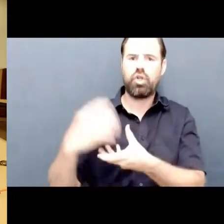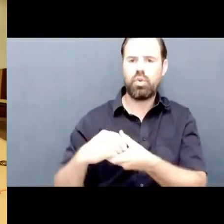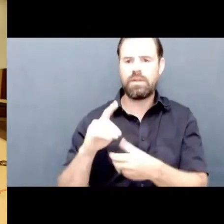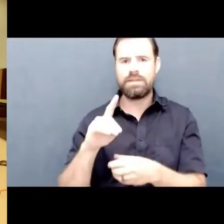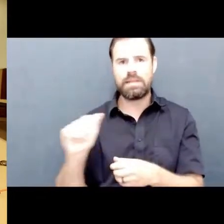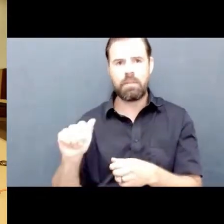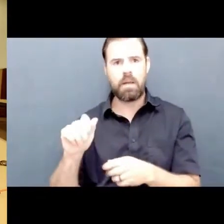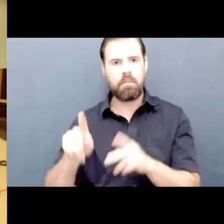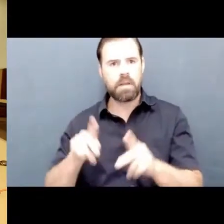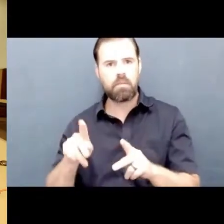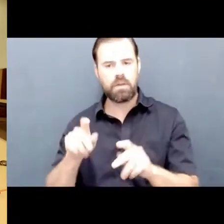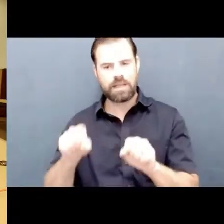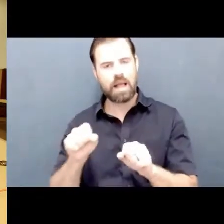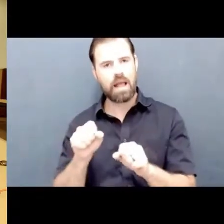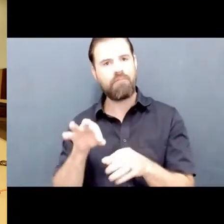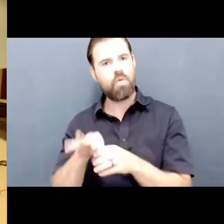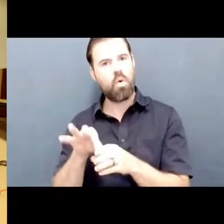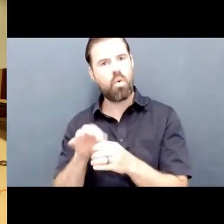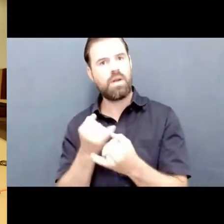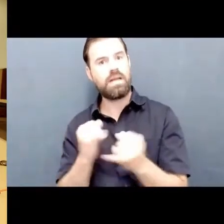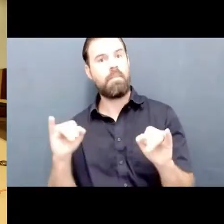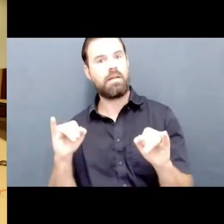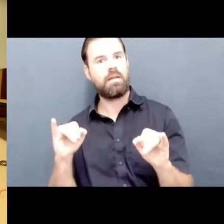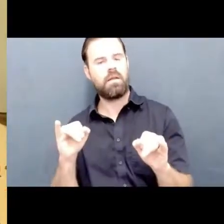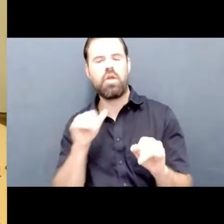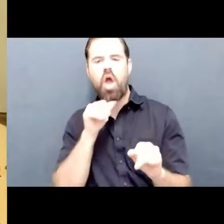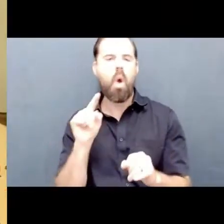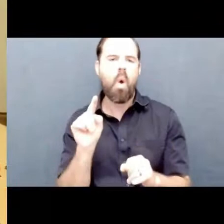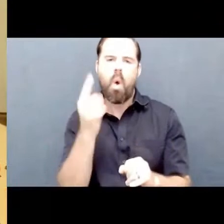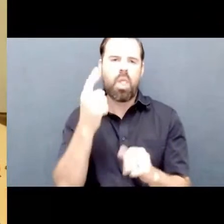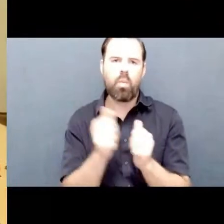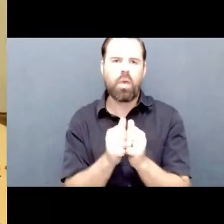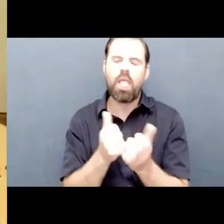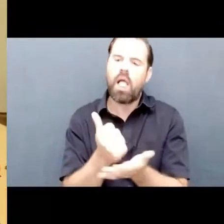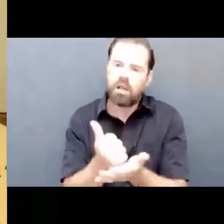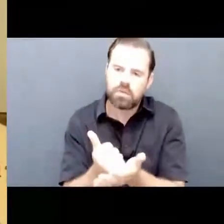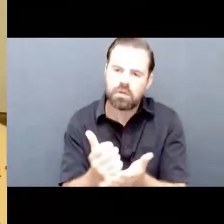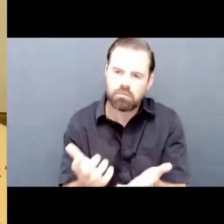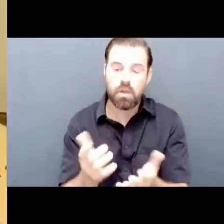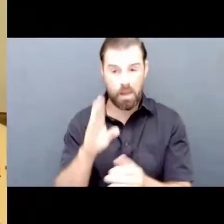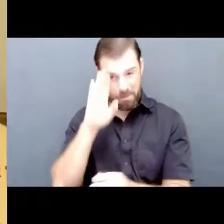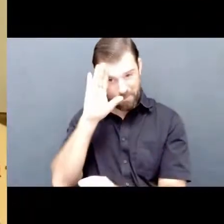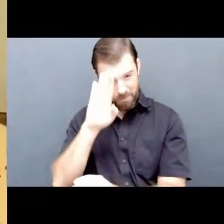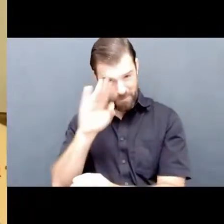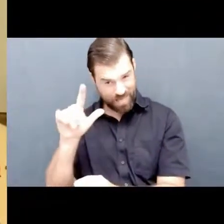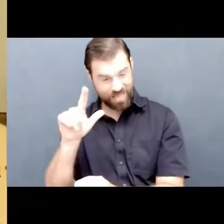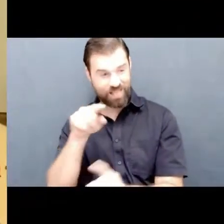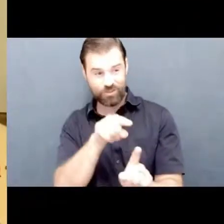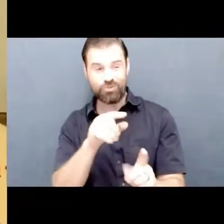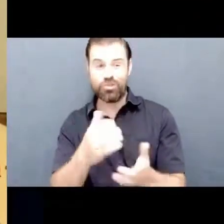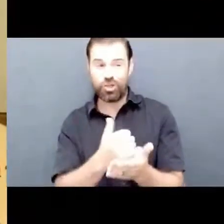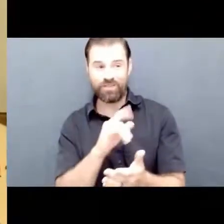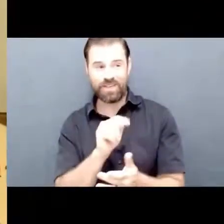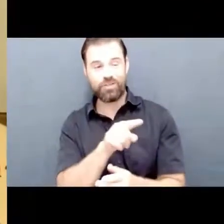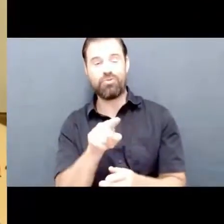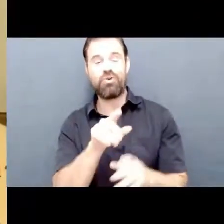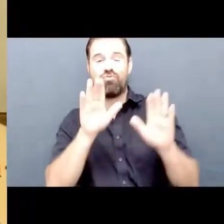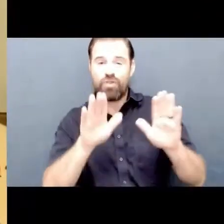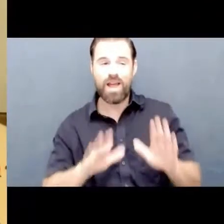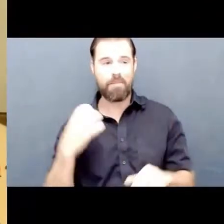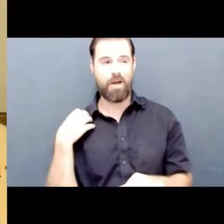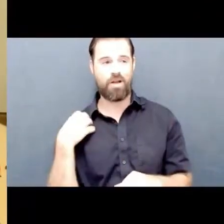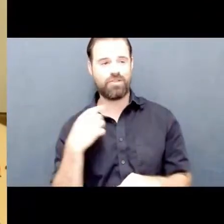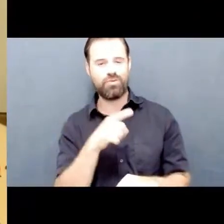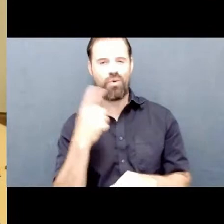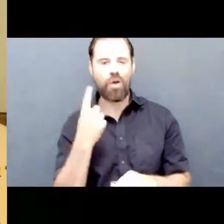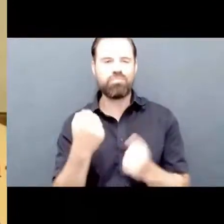vote independently and not just with assistance. Bill, you deserve it. You're a great boss, and you're always looking out for the community and making